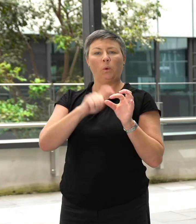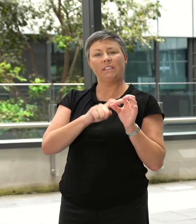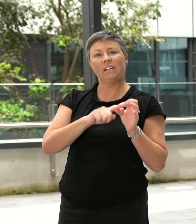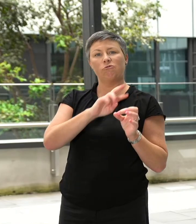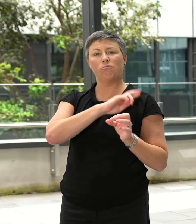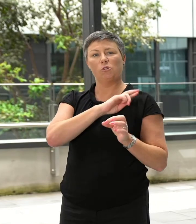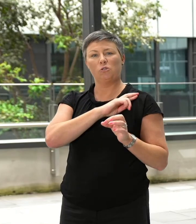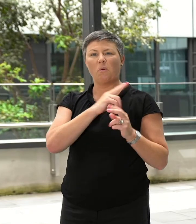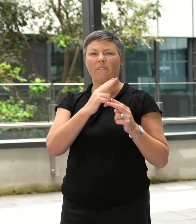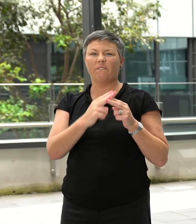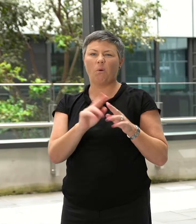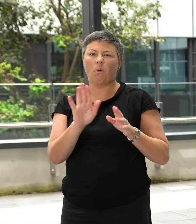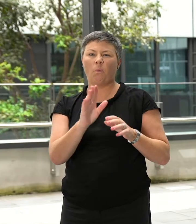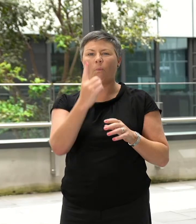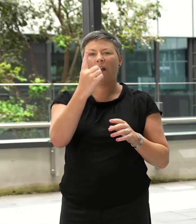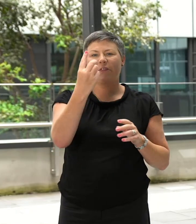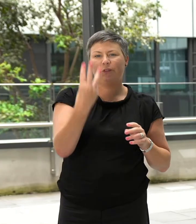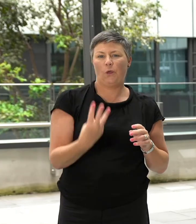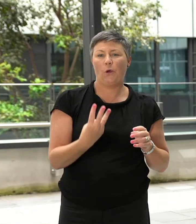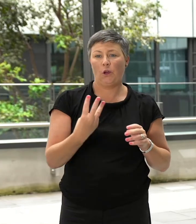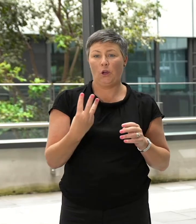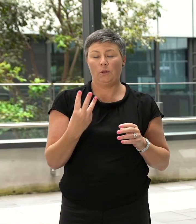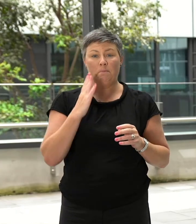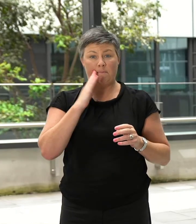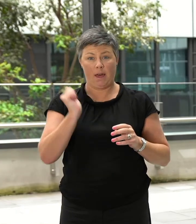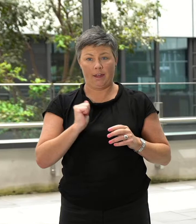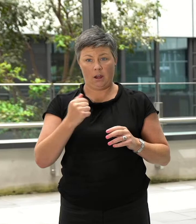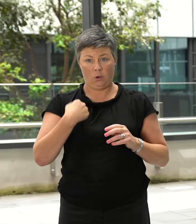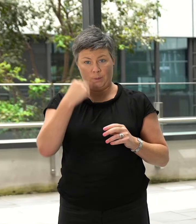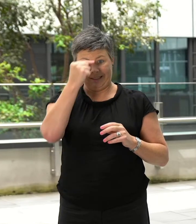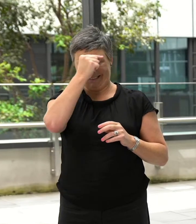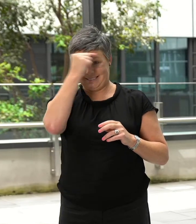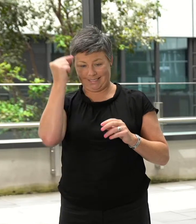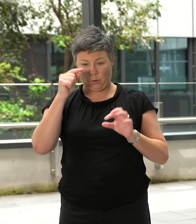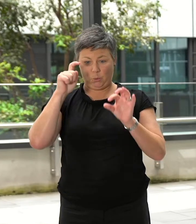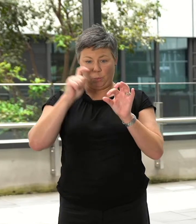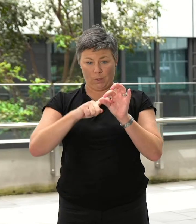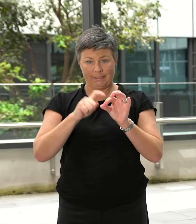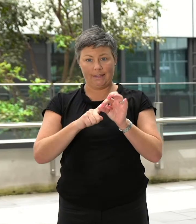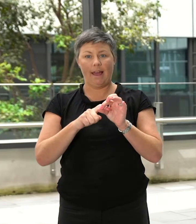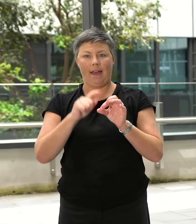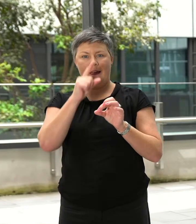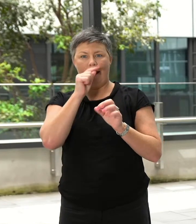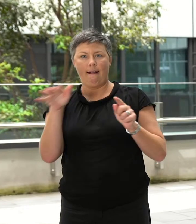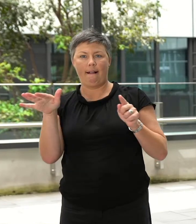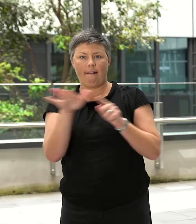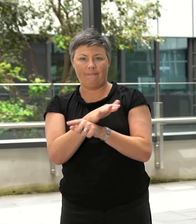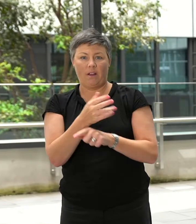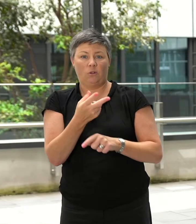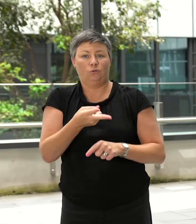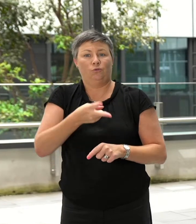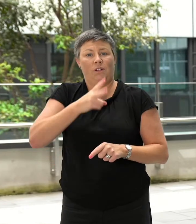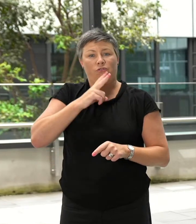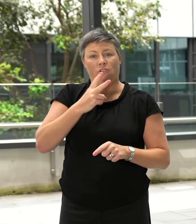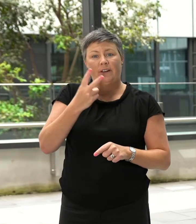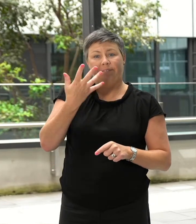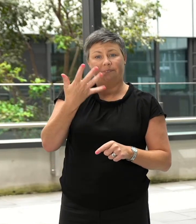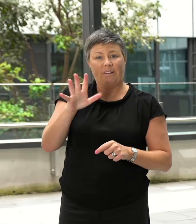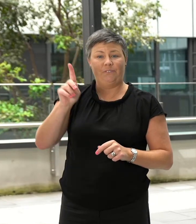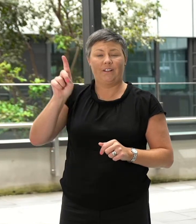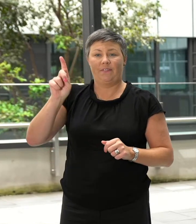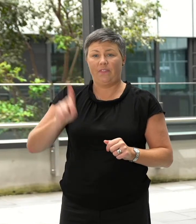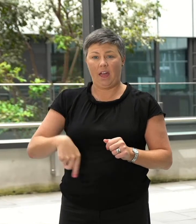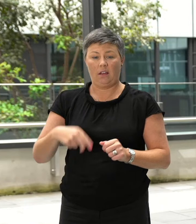1/3. But the aim is to ramp up to 250,000 across the state once we start getting 1 million vaccines a